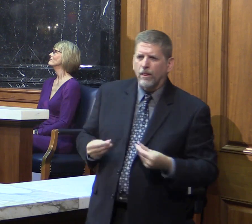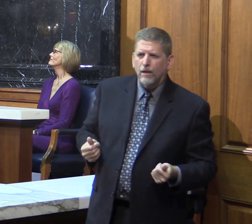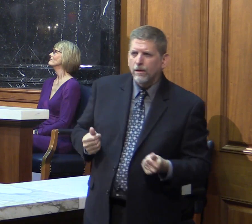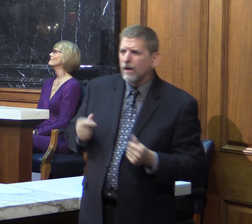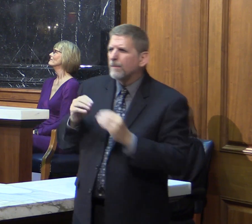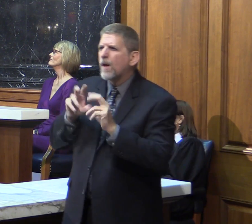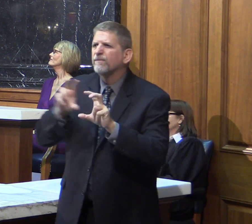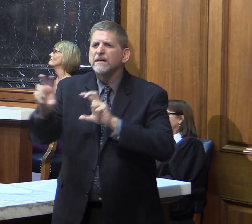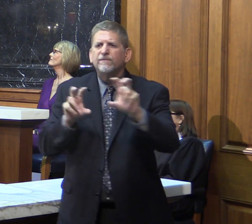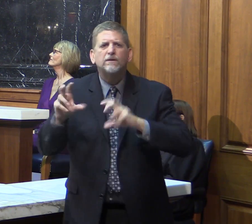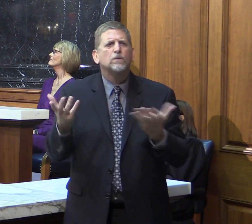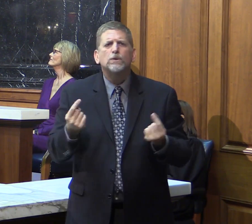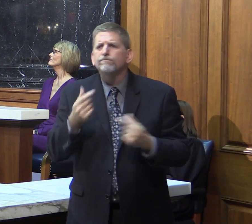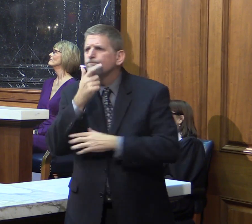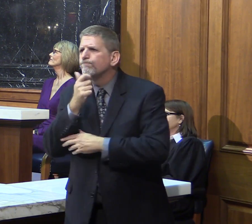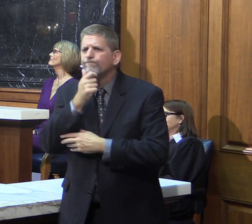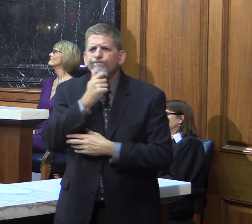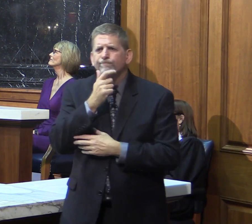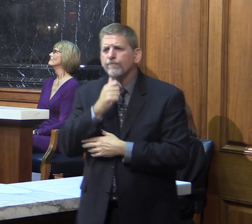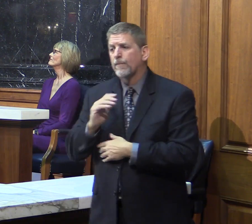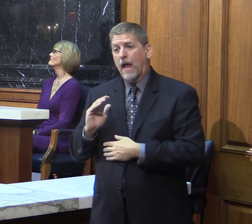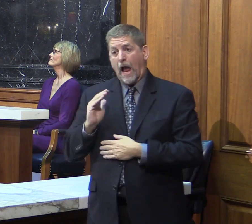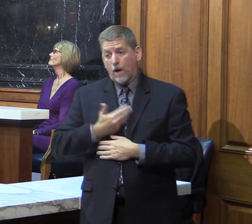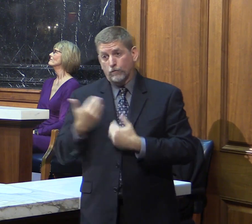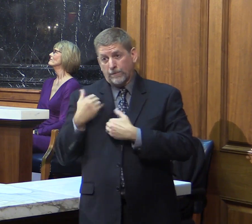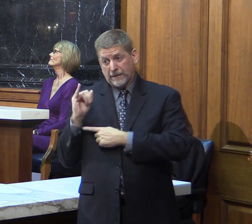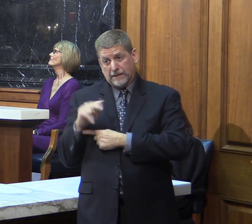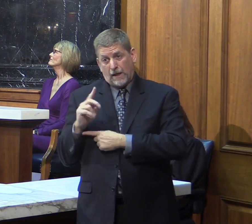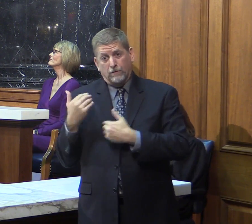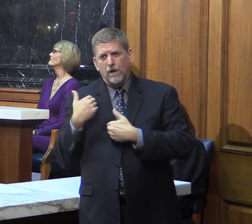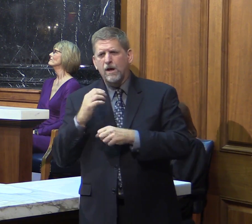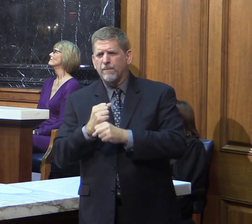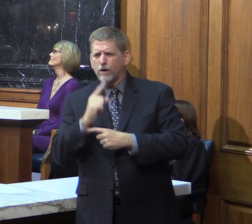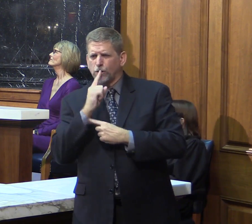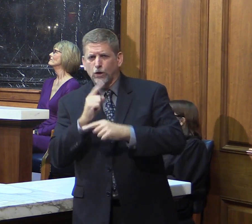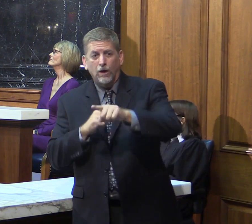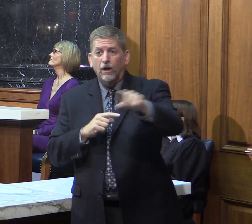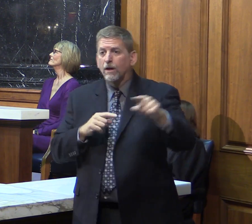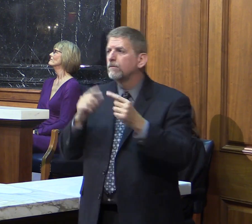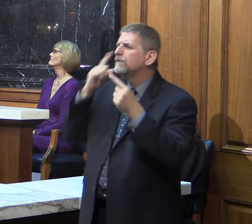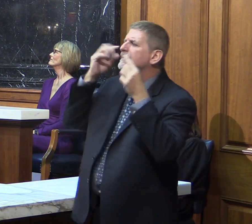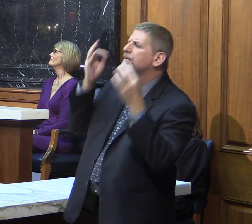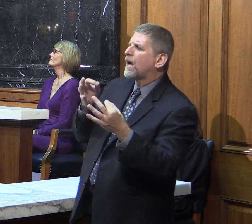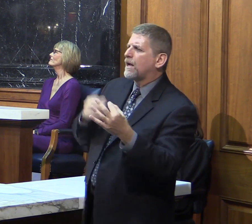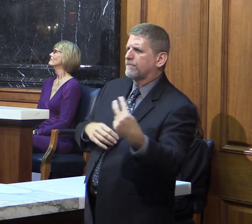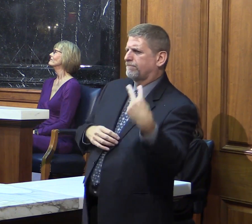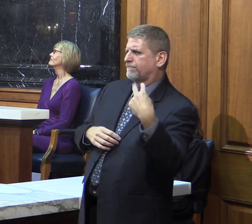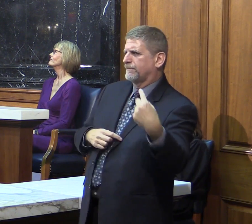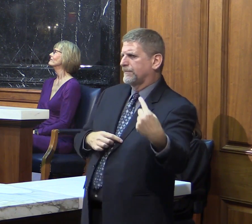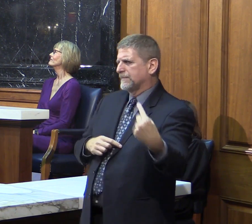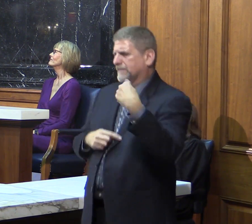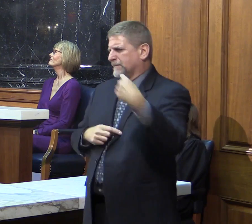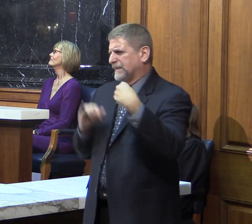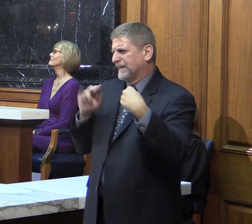in. Our job is to make sure that when they're making those decisions, they see Indiana as their sweet